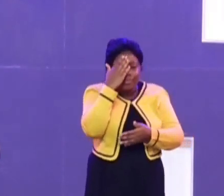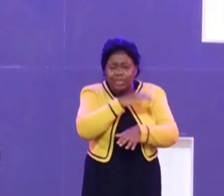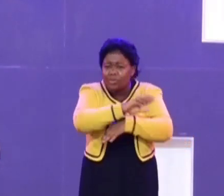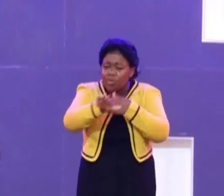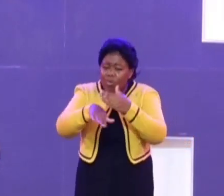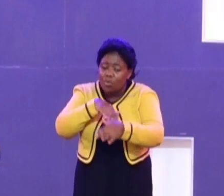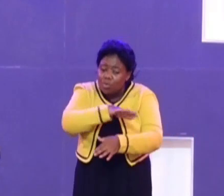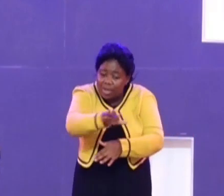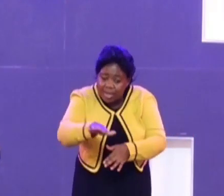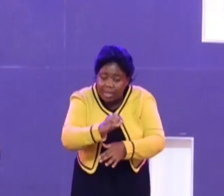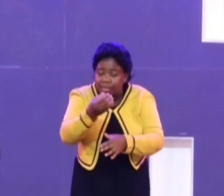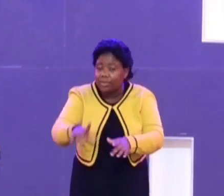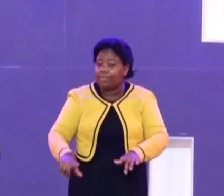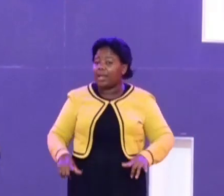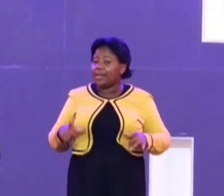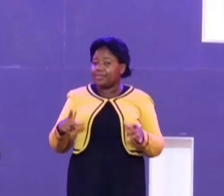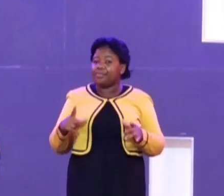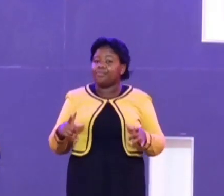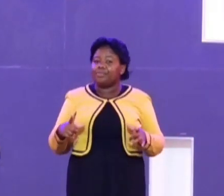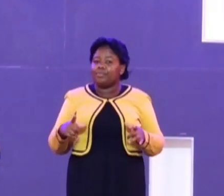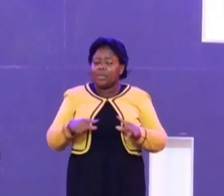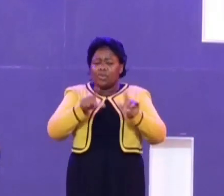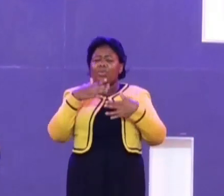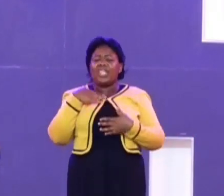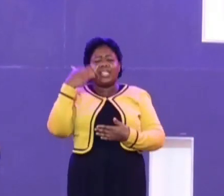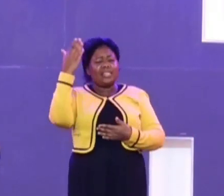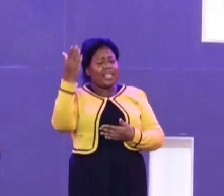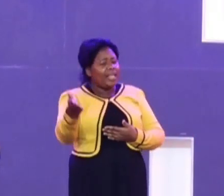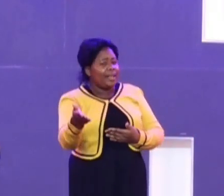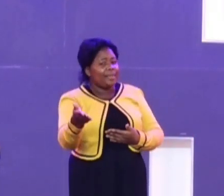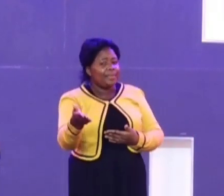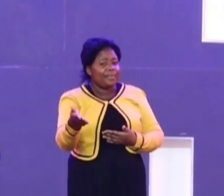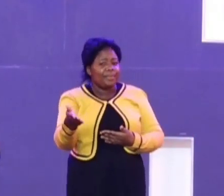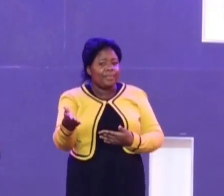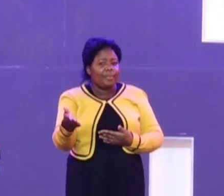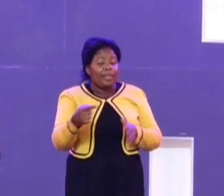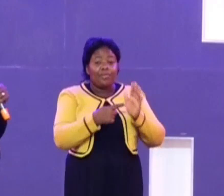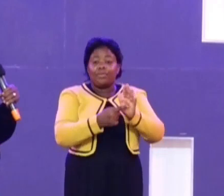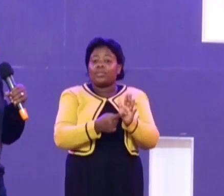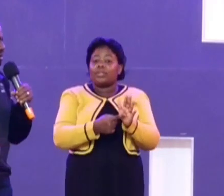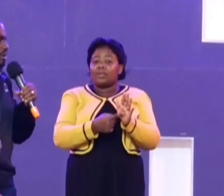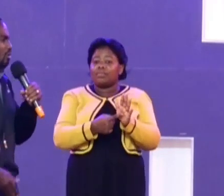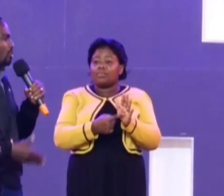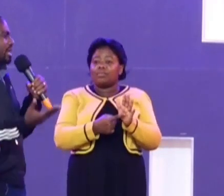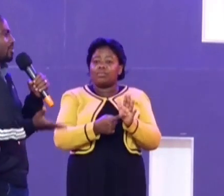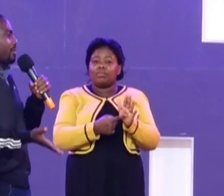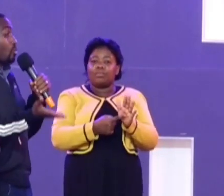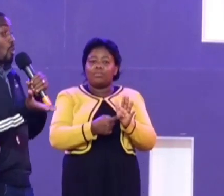When I look at humility, I see it in all areas of life. We so much need it there. For